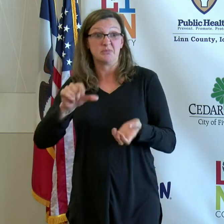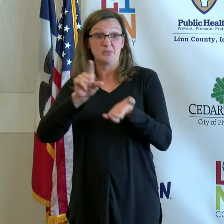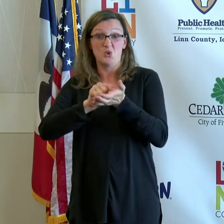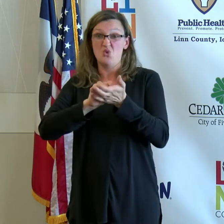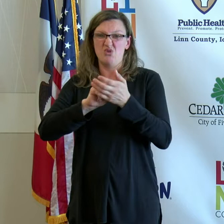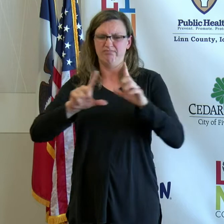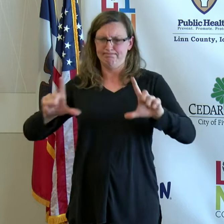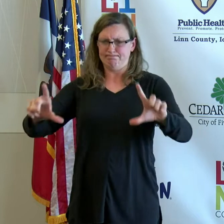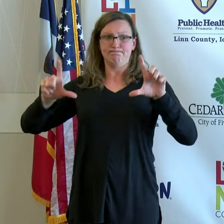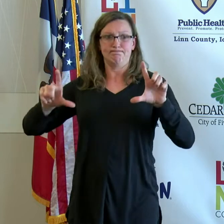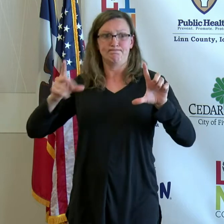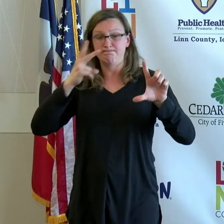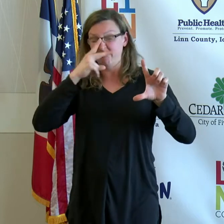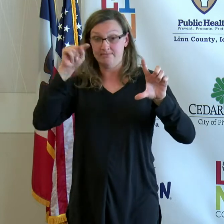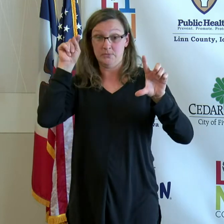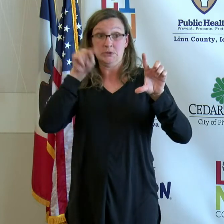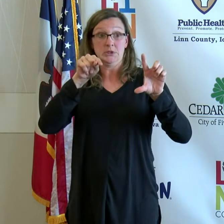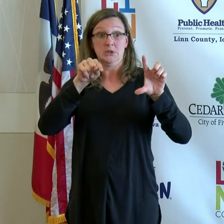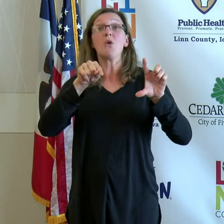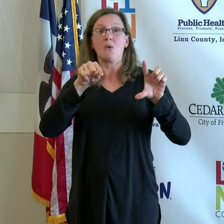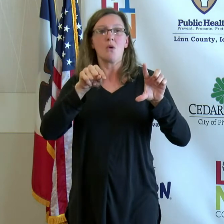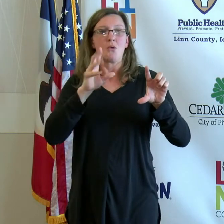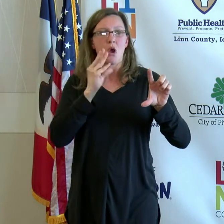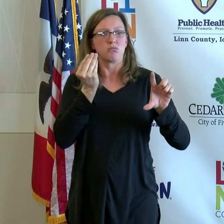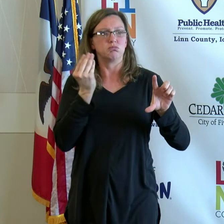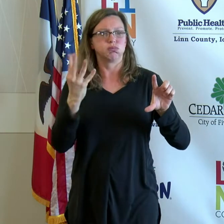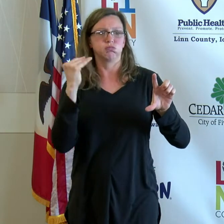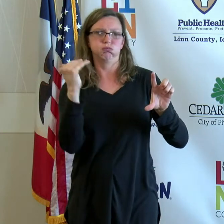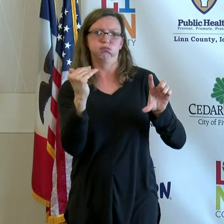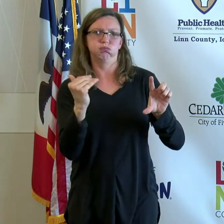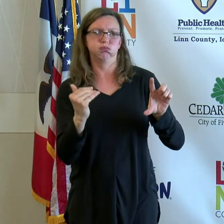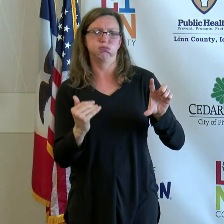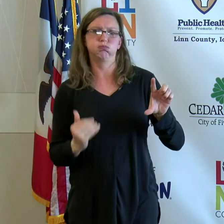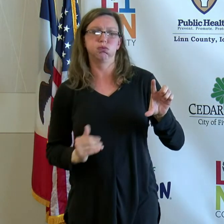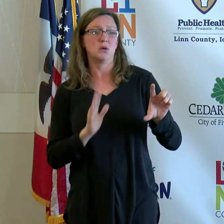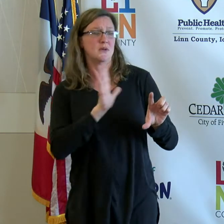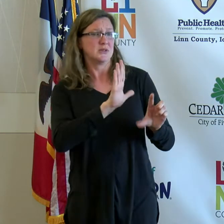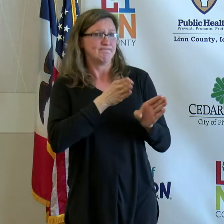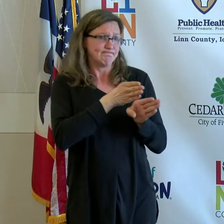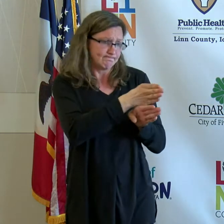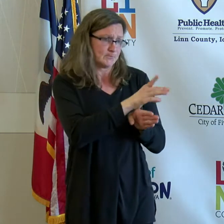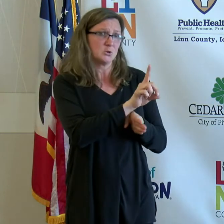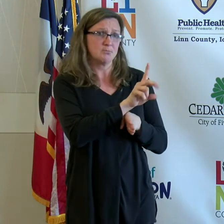The domestic violence hotline can be reached at